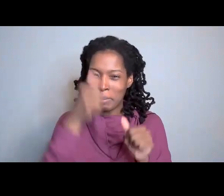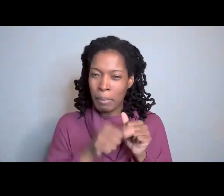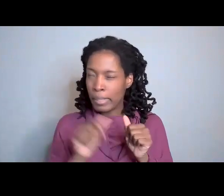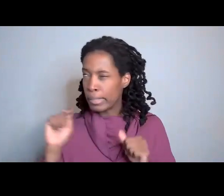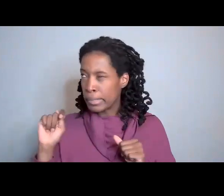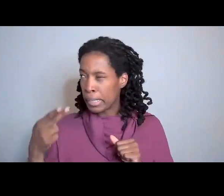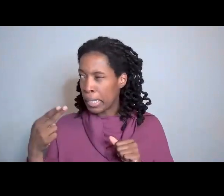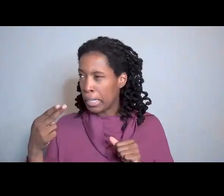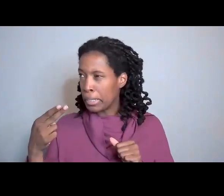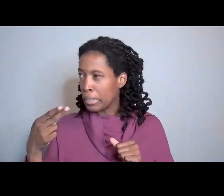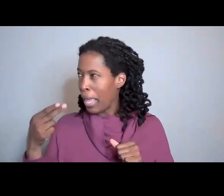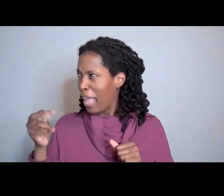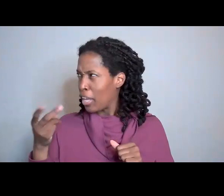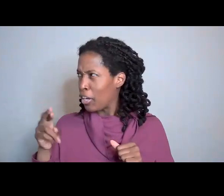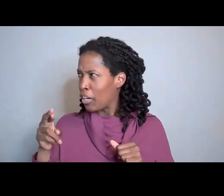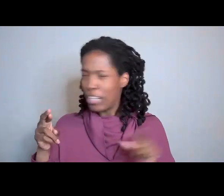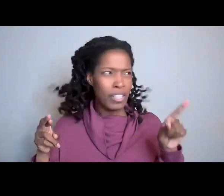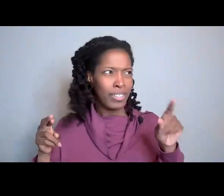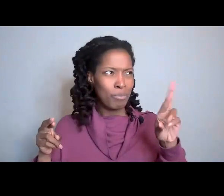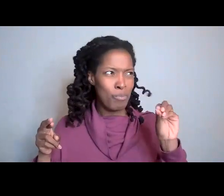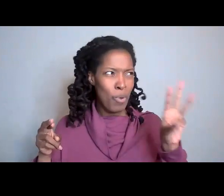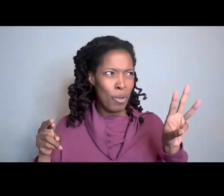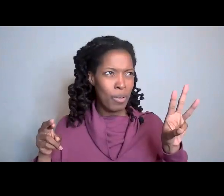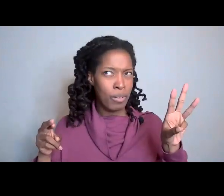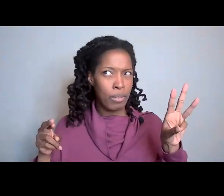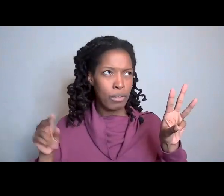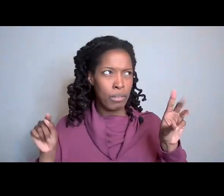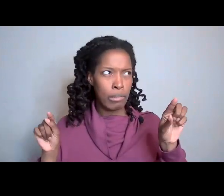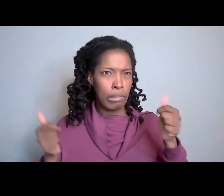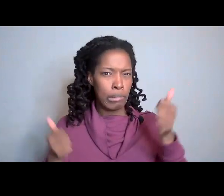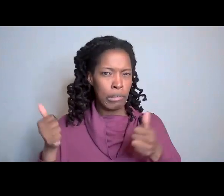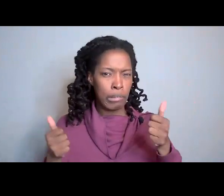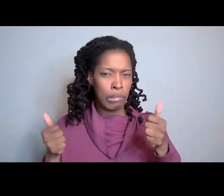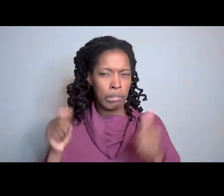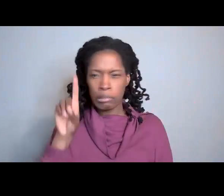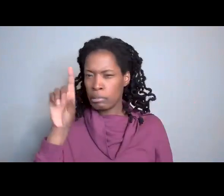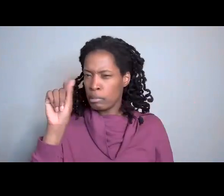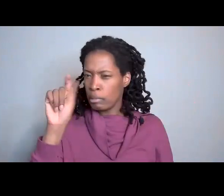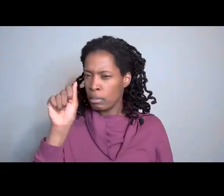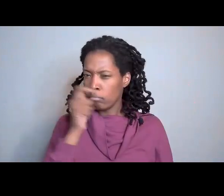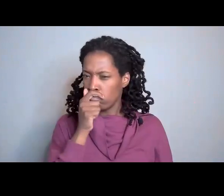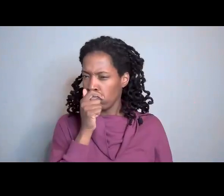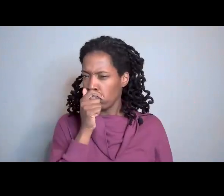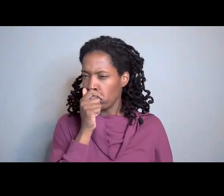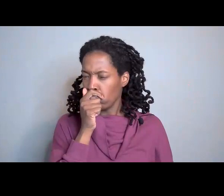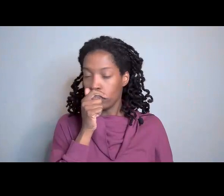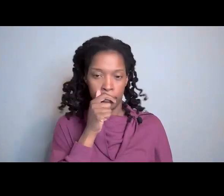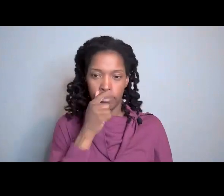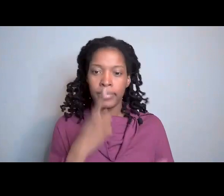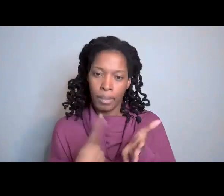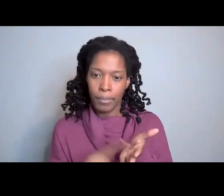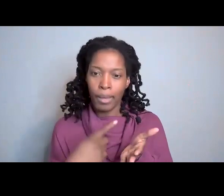this count as a table row or a table data, really does need